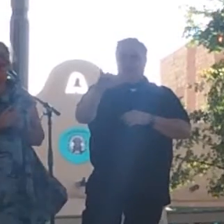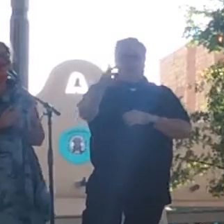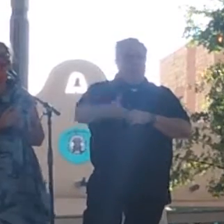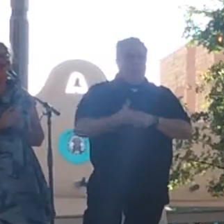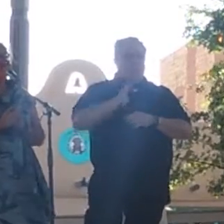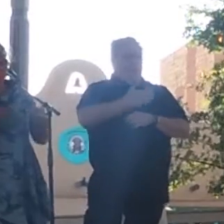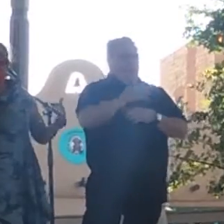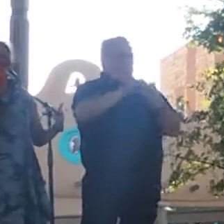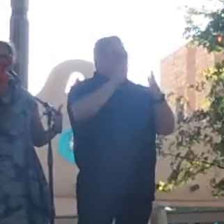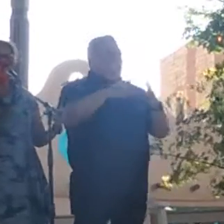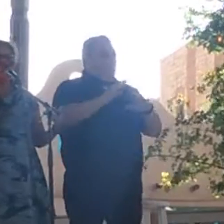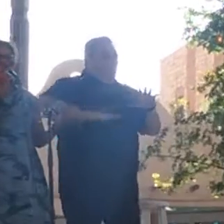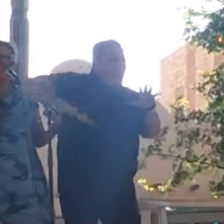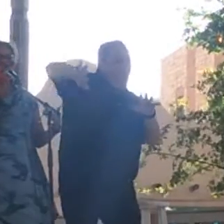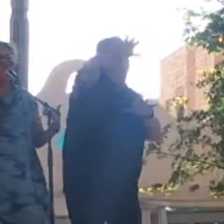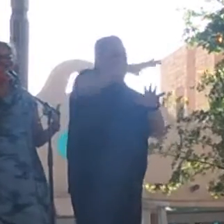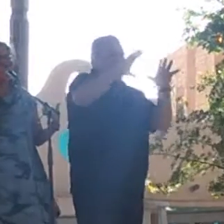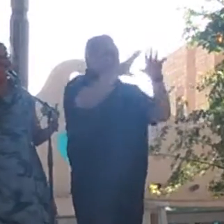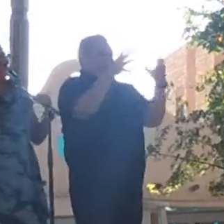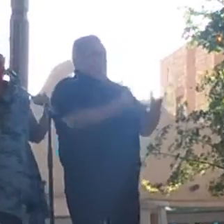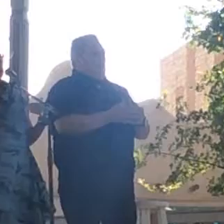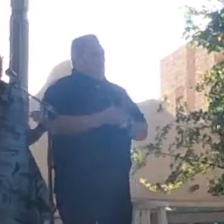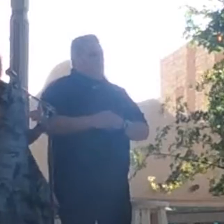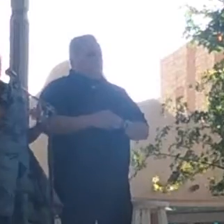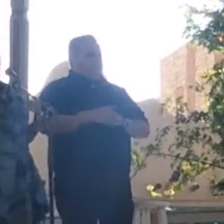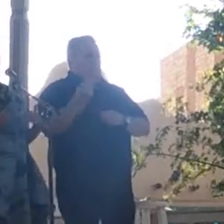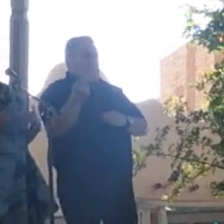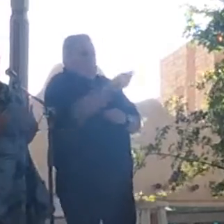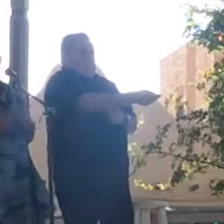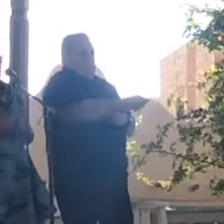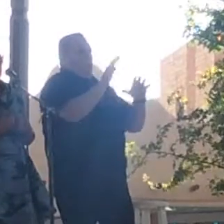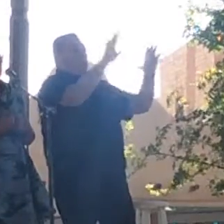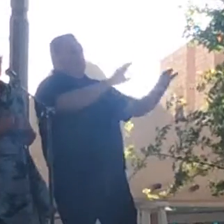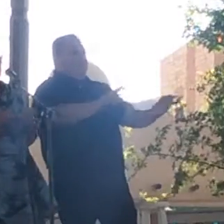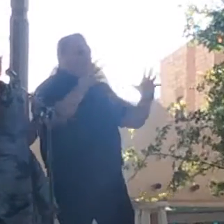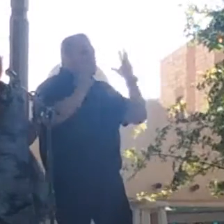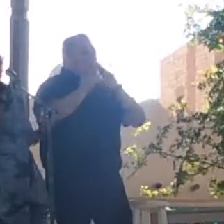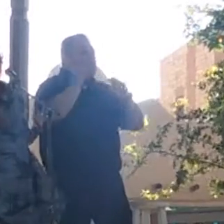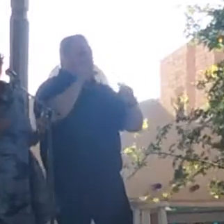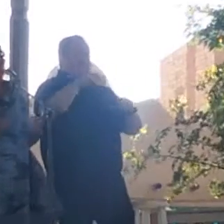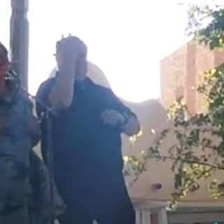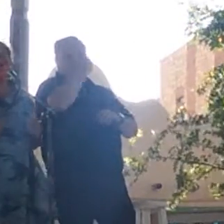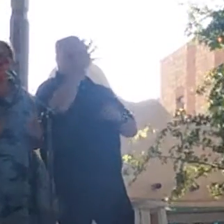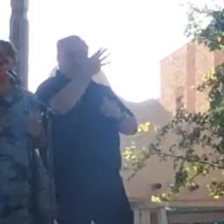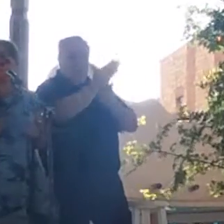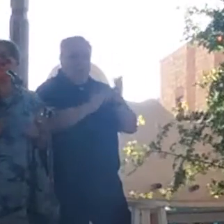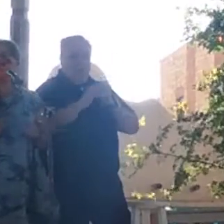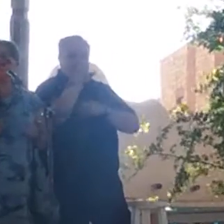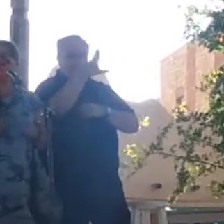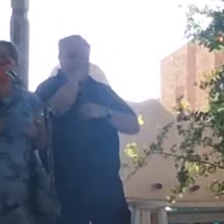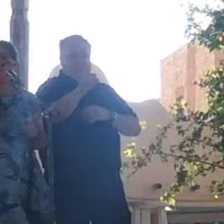our students from all over the world and giving them a wonderful experience of this beautiful part of the